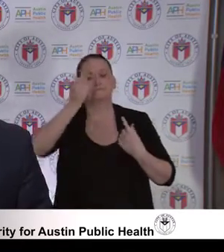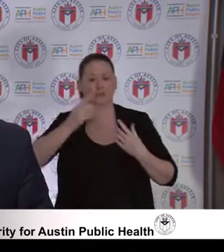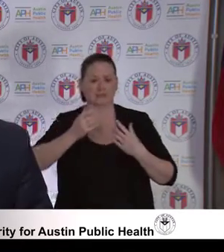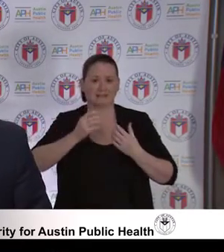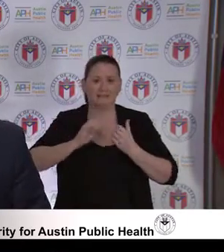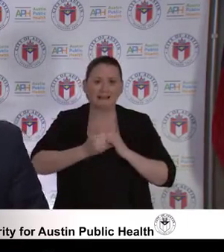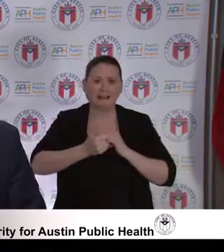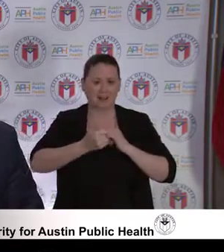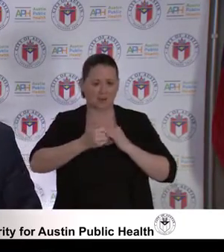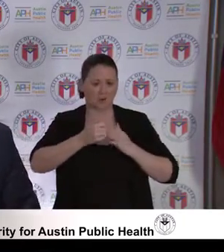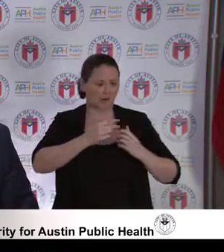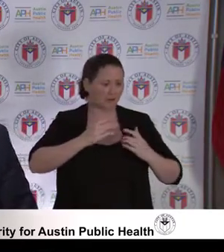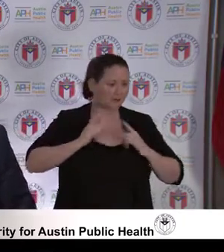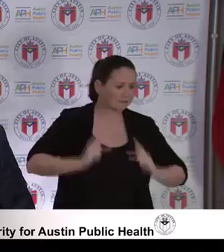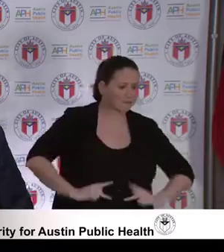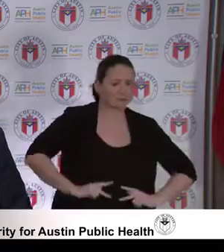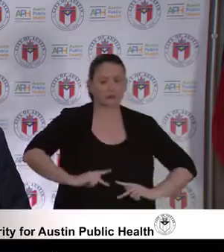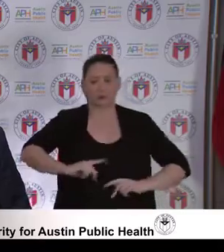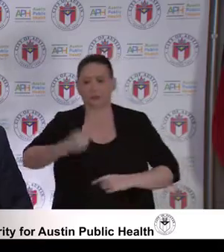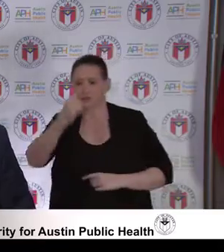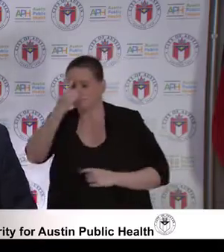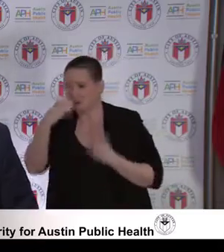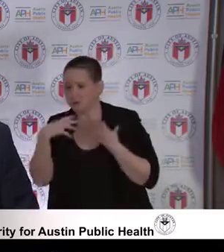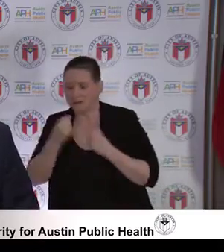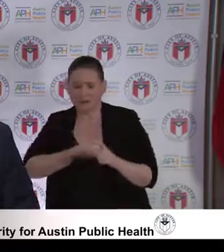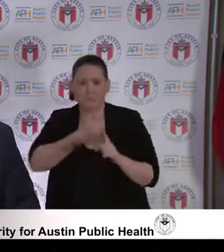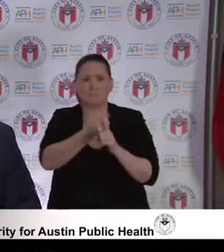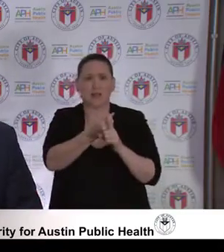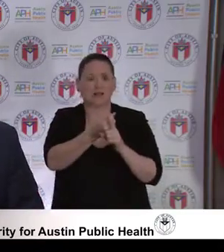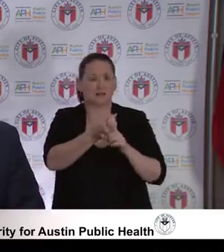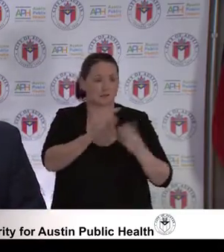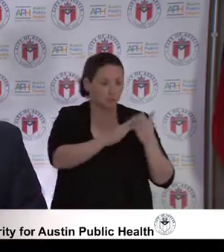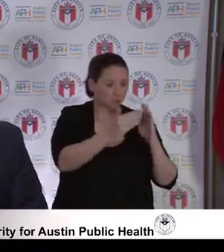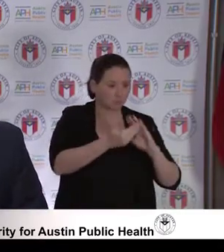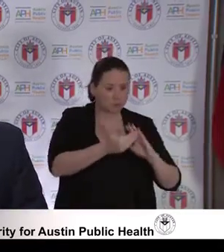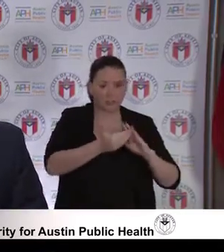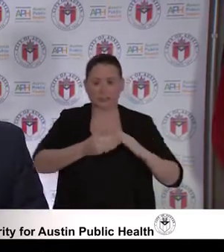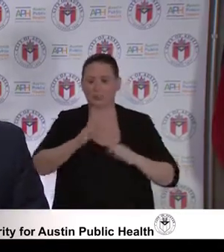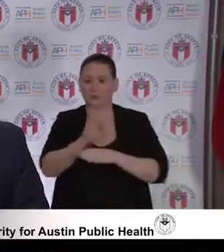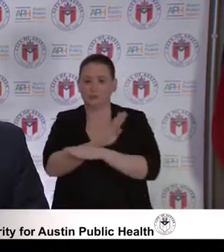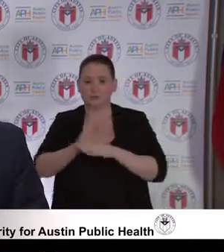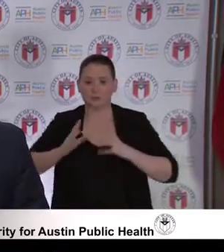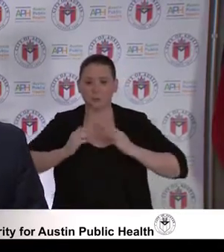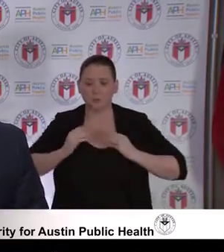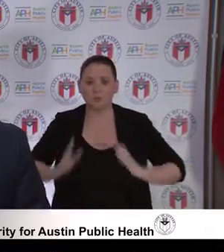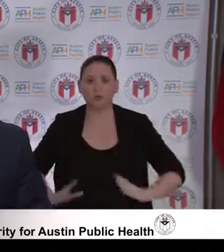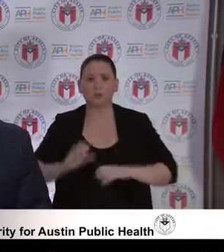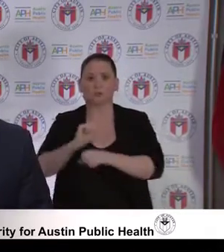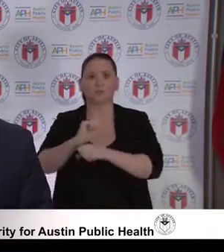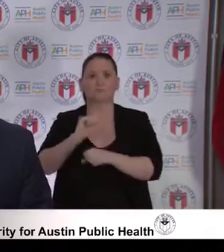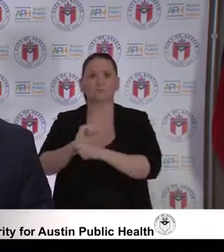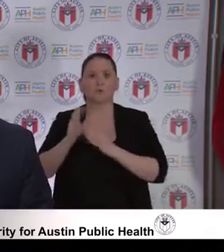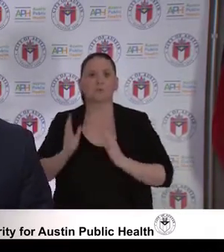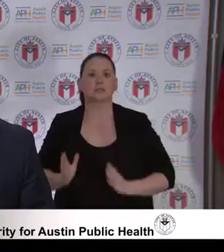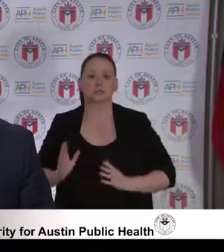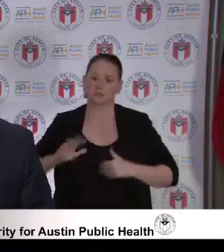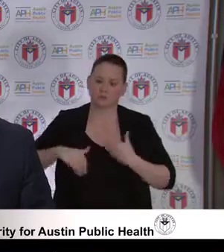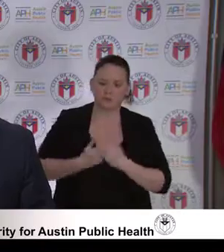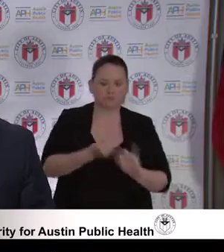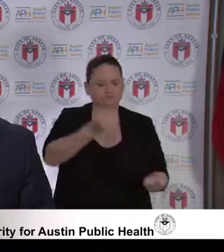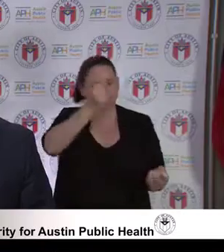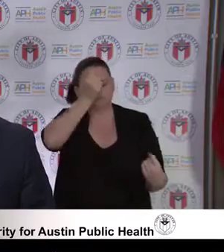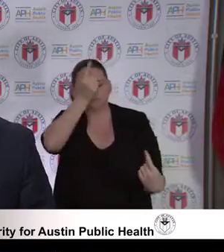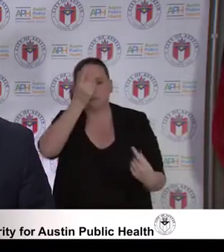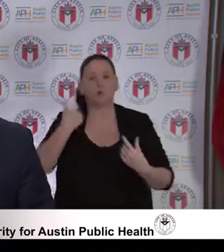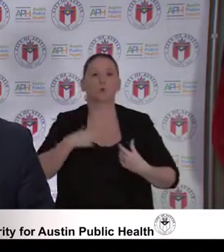and mental, on our community, on our business owners, and on the employees. And we are compiling a list of resources